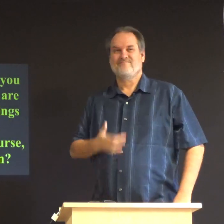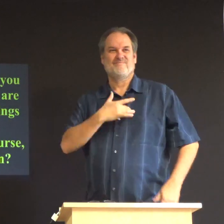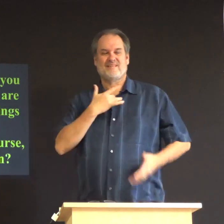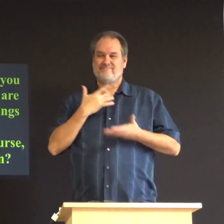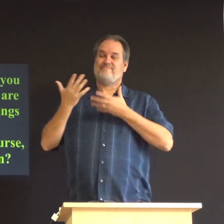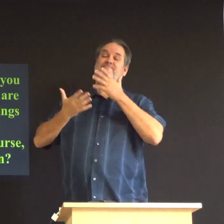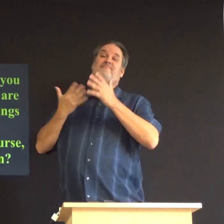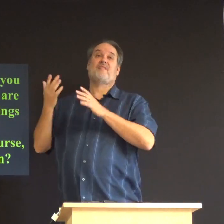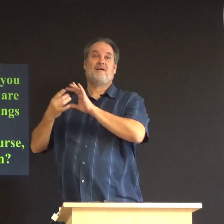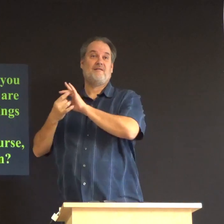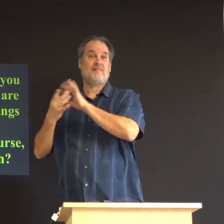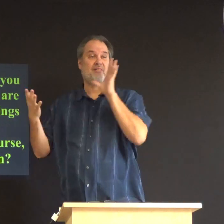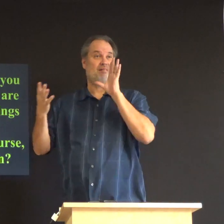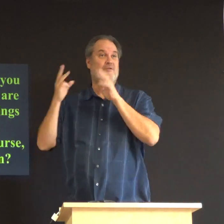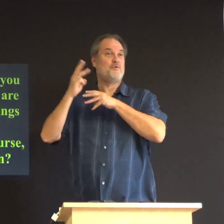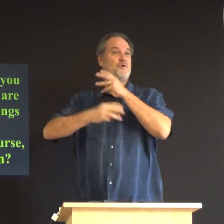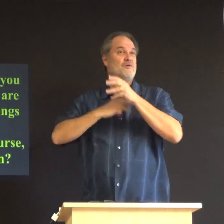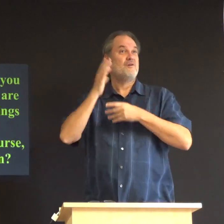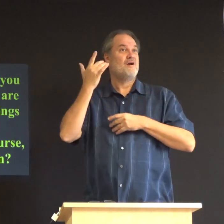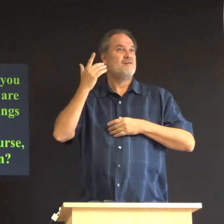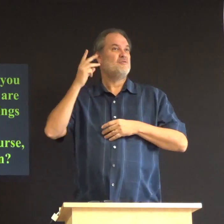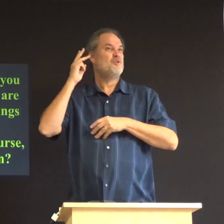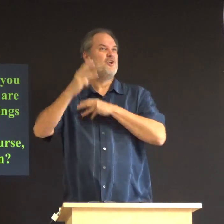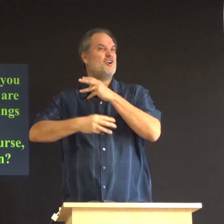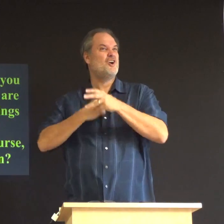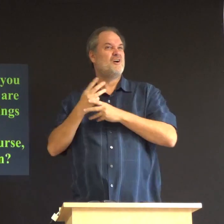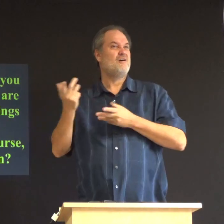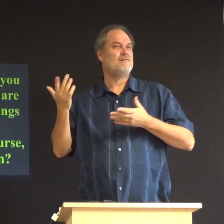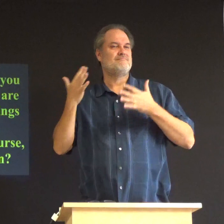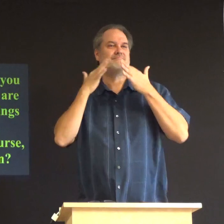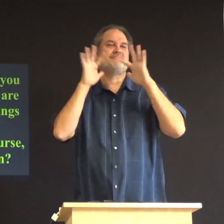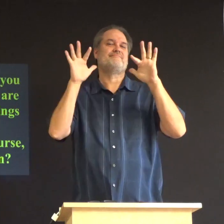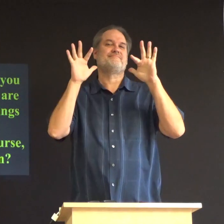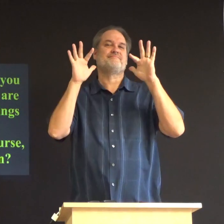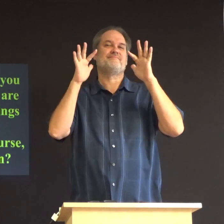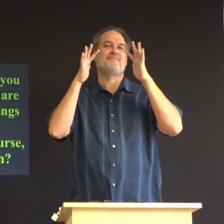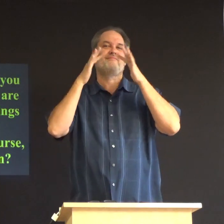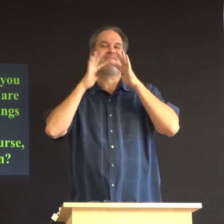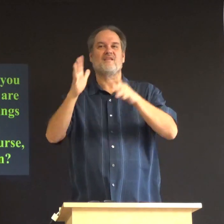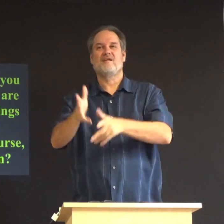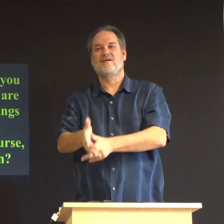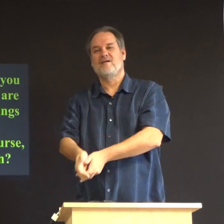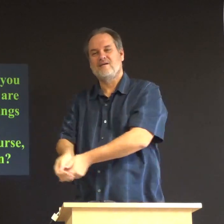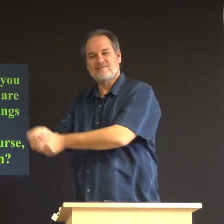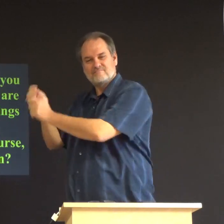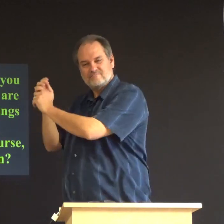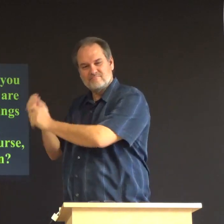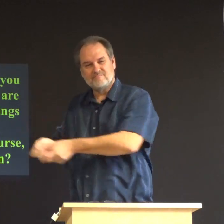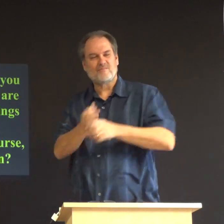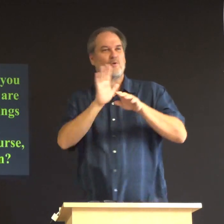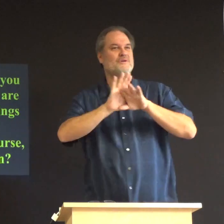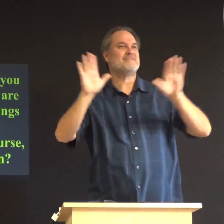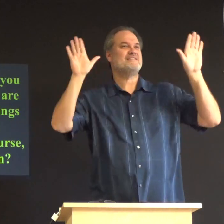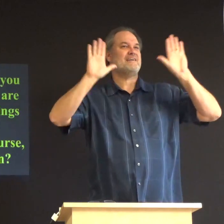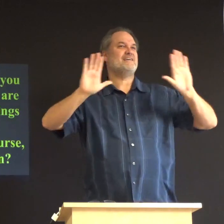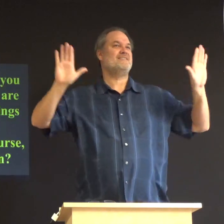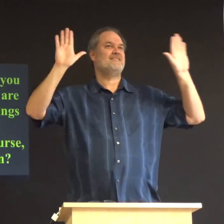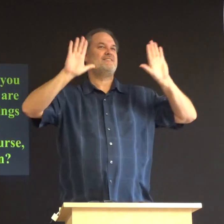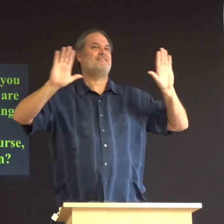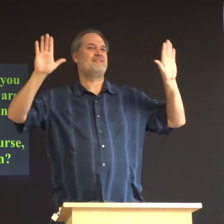Sometimes you feel as if you're out of step because you're in church on Sunday mornings while your friends and neighbors are on the golf course or at the